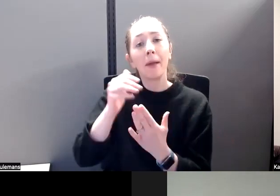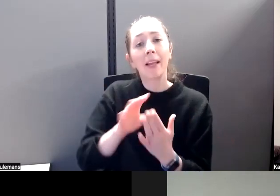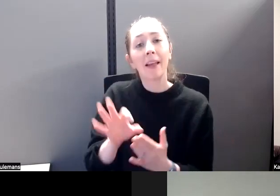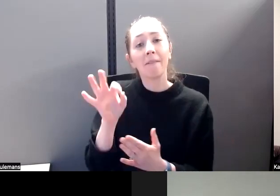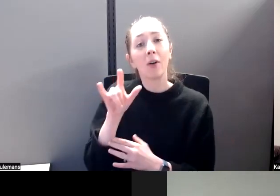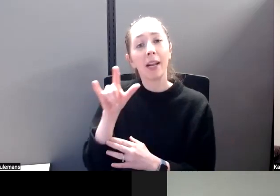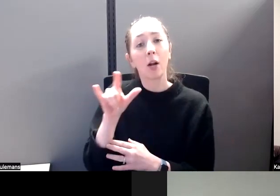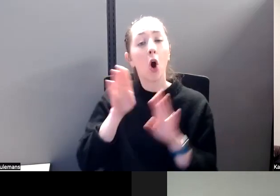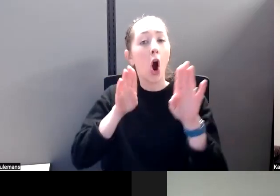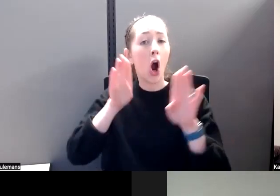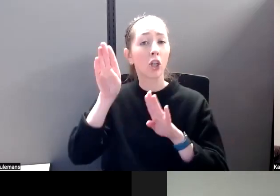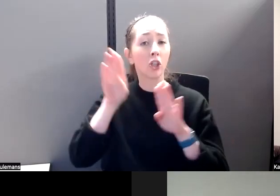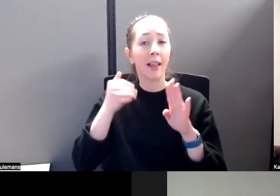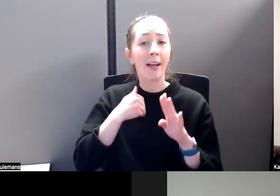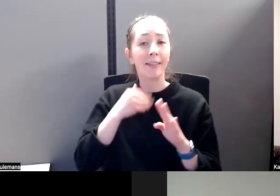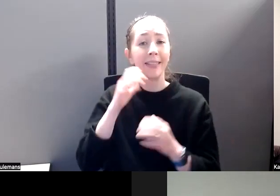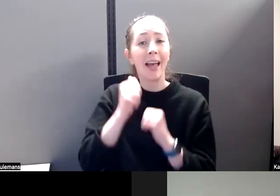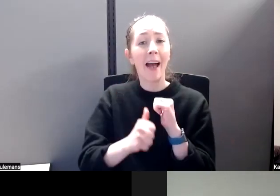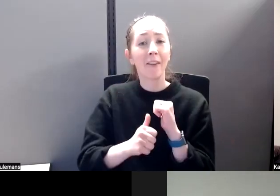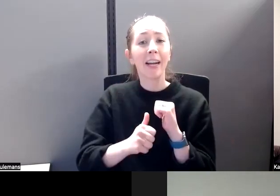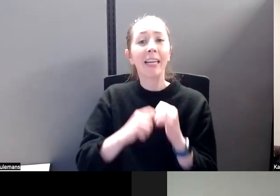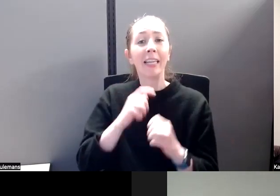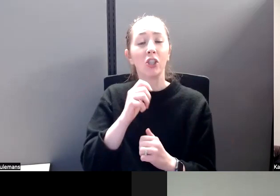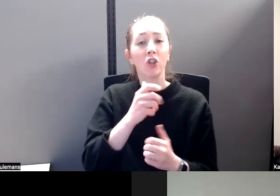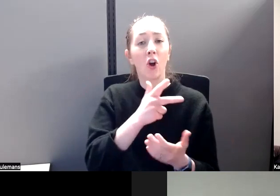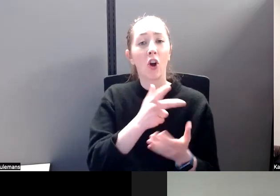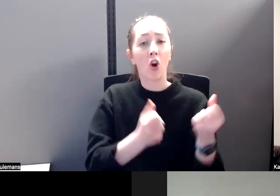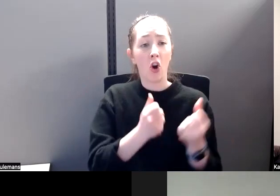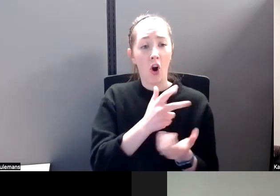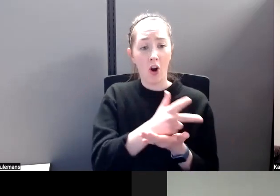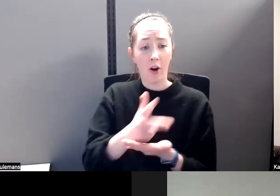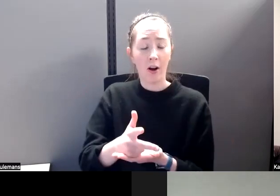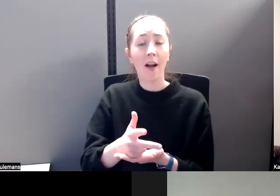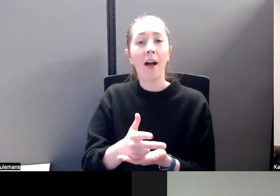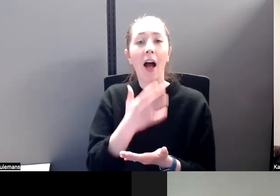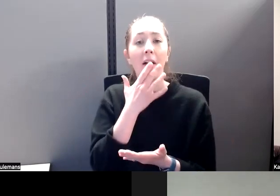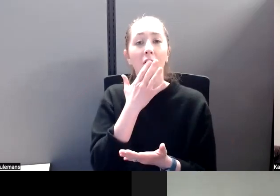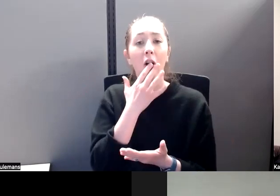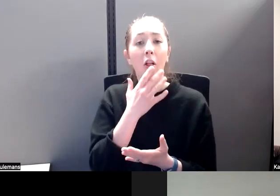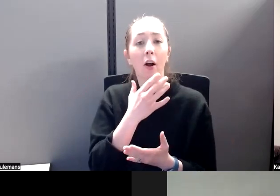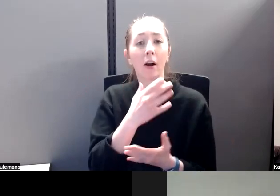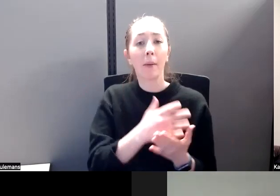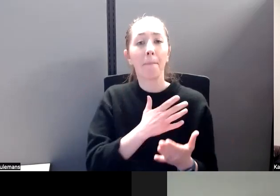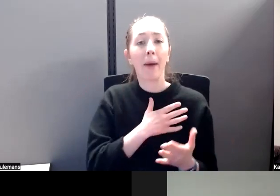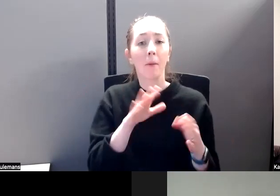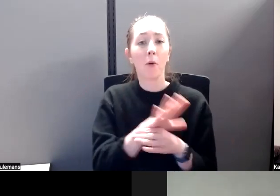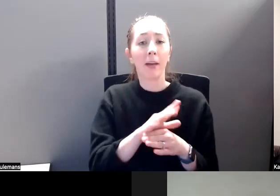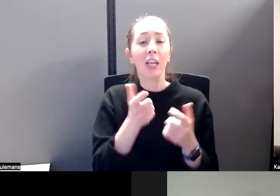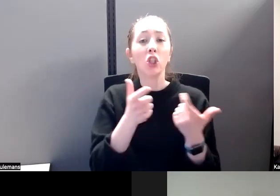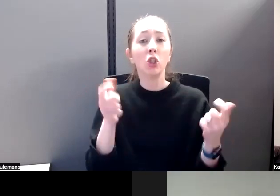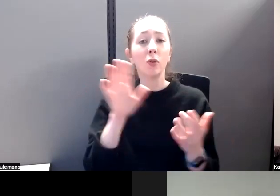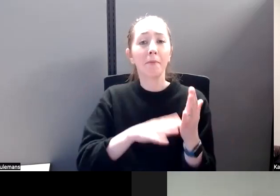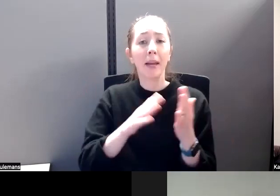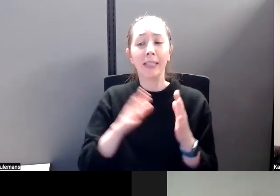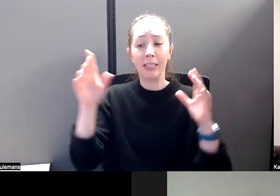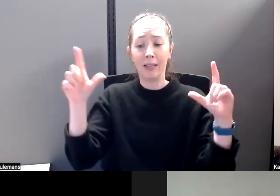airport auction that has every single car and the color palette of my movie. It's a huge giant painting, and he bought it for me